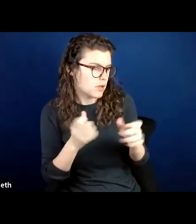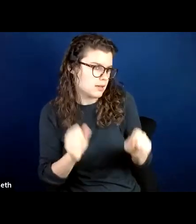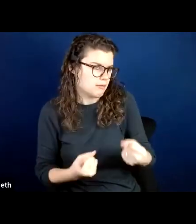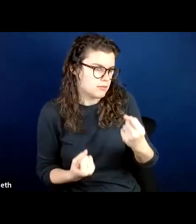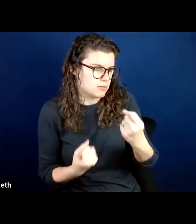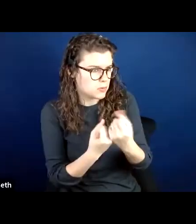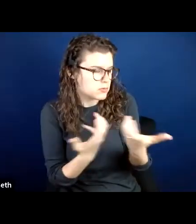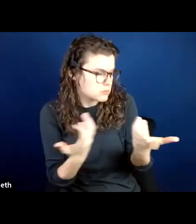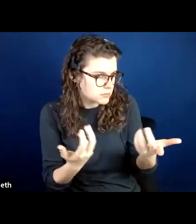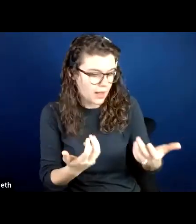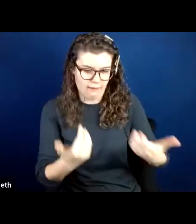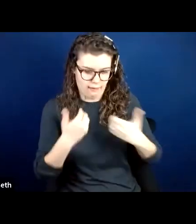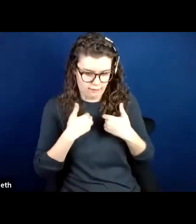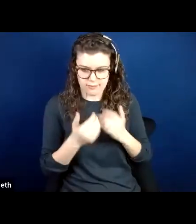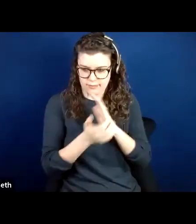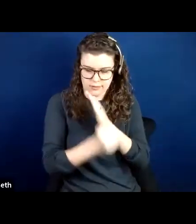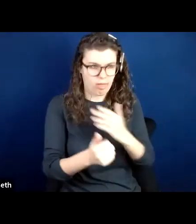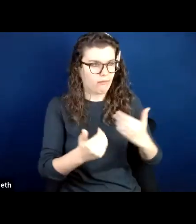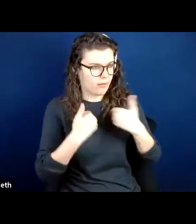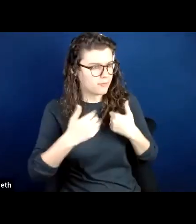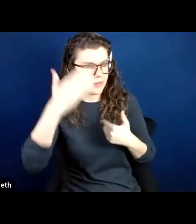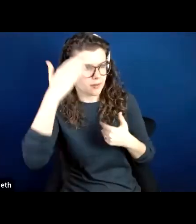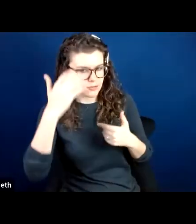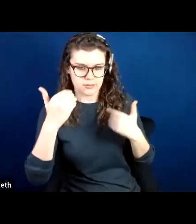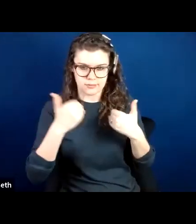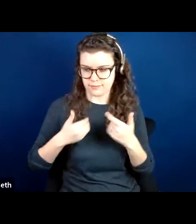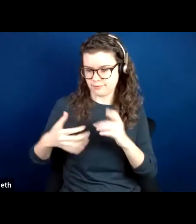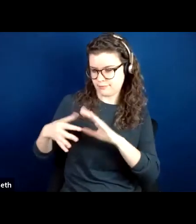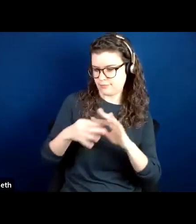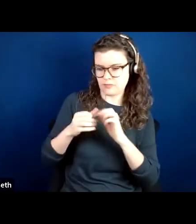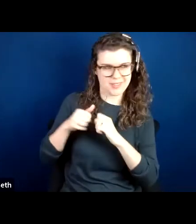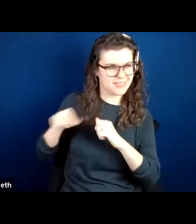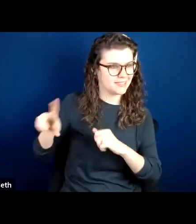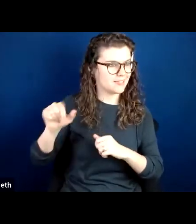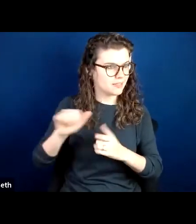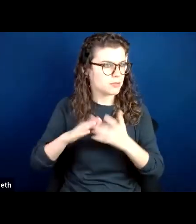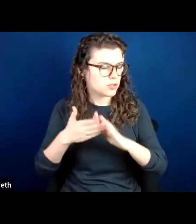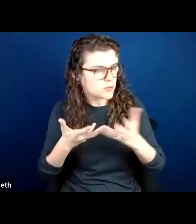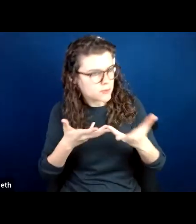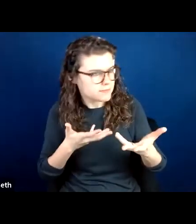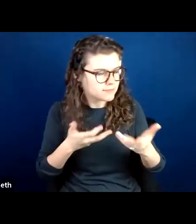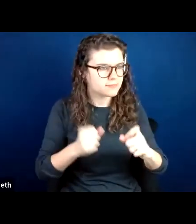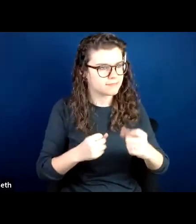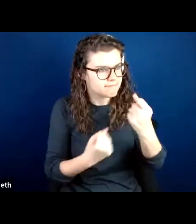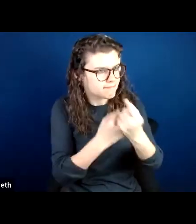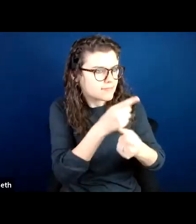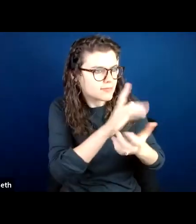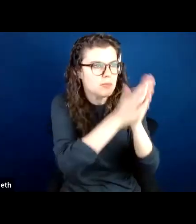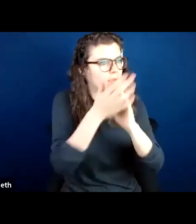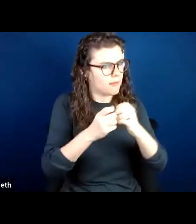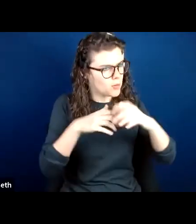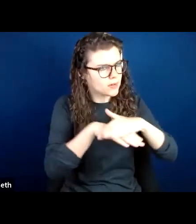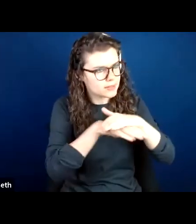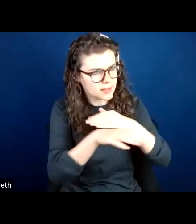them know that you have the expertise and the knowledge and the connection to the disability community to help them be more accessible and